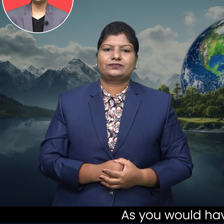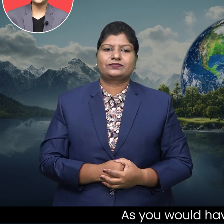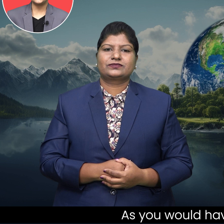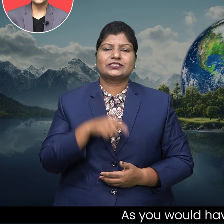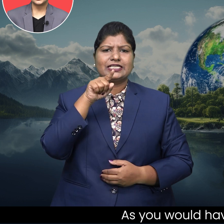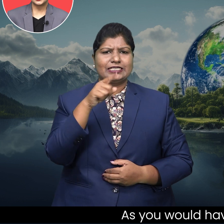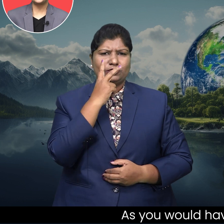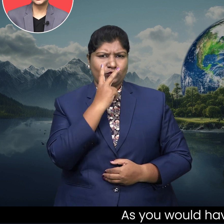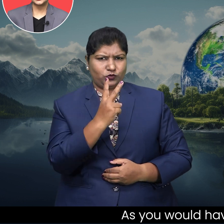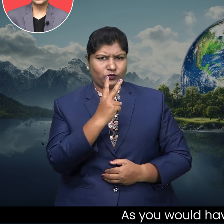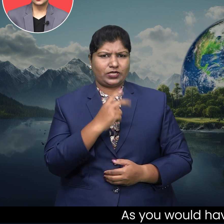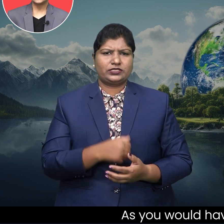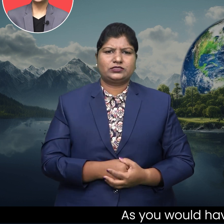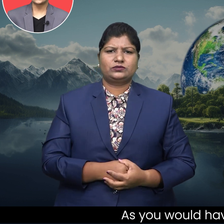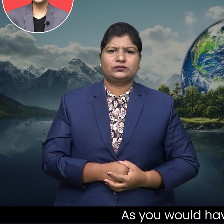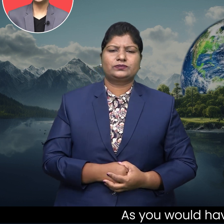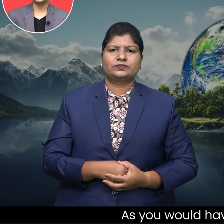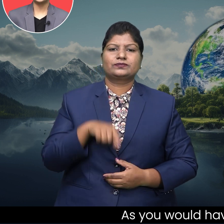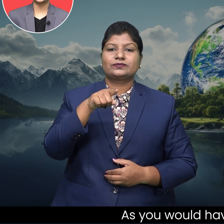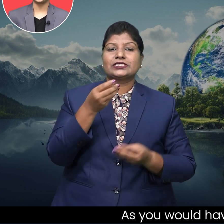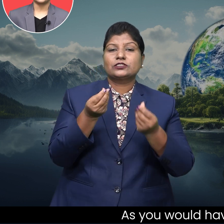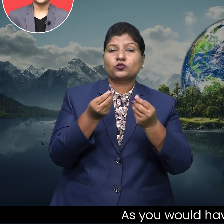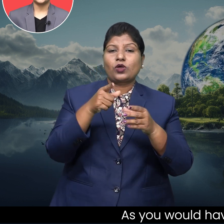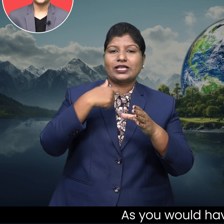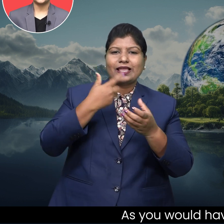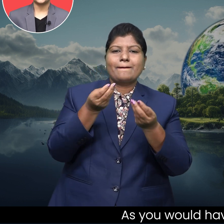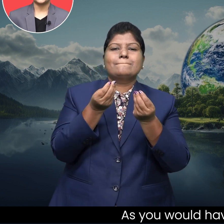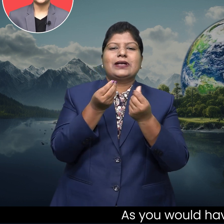As you would have seen, soil is a mixture.